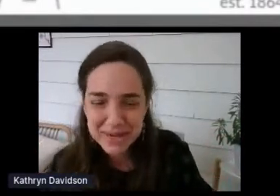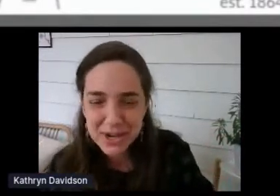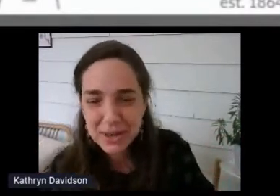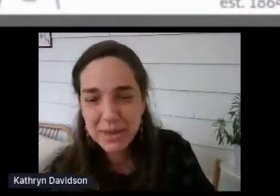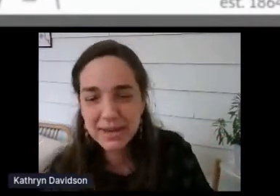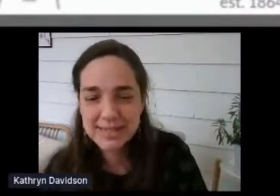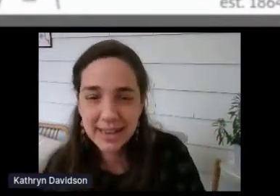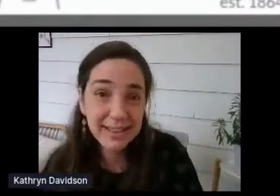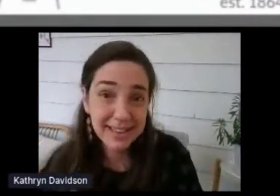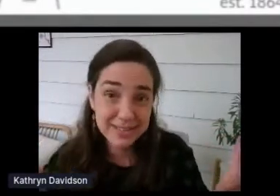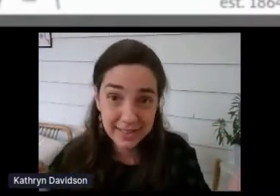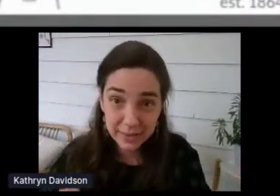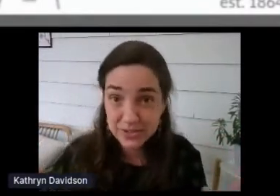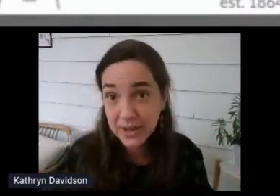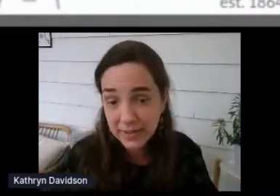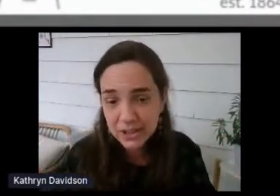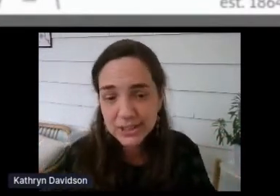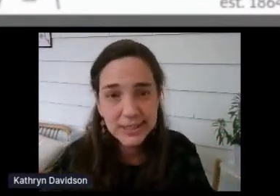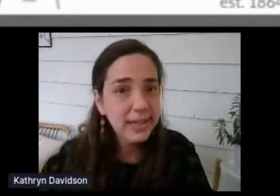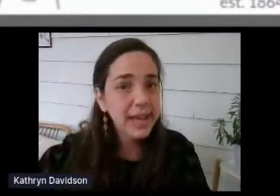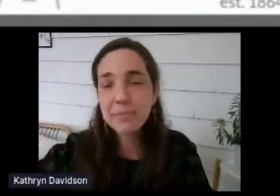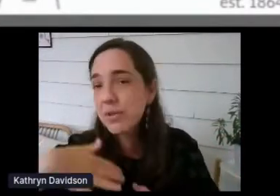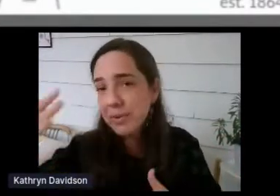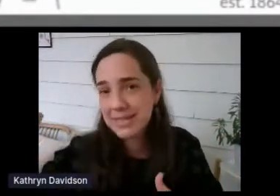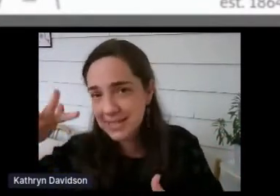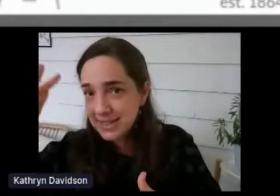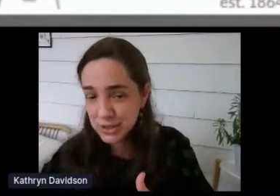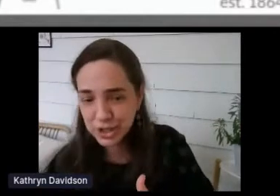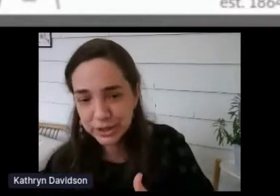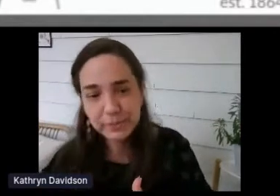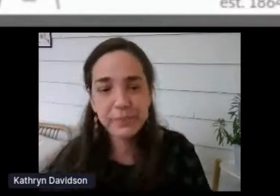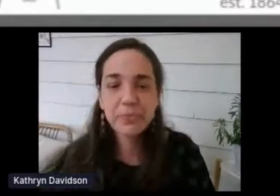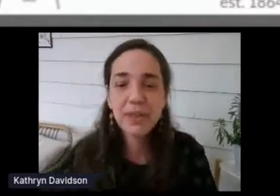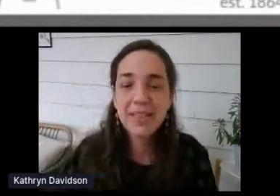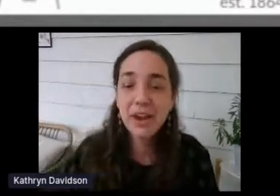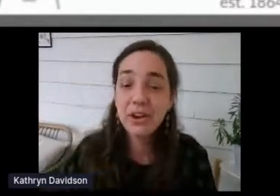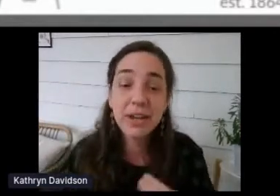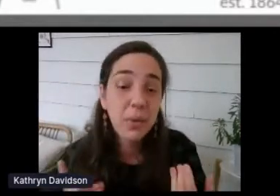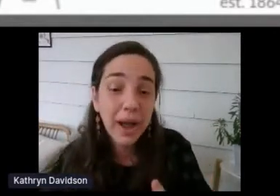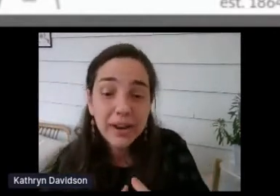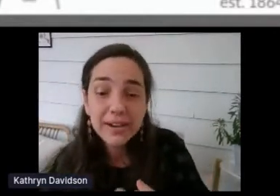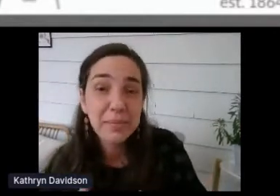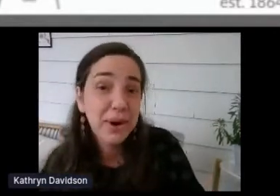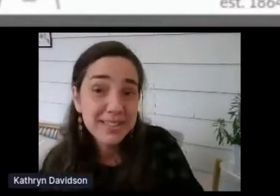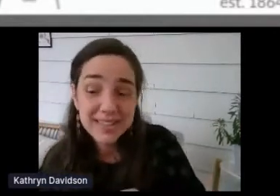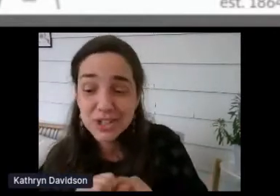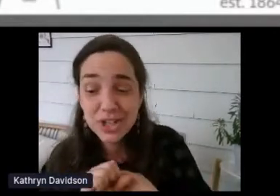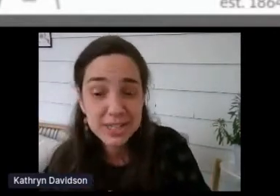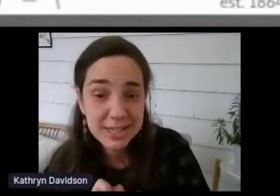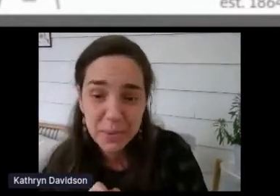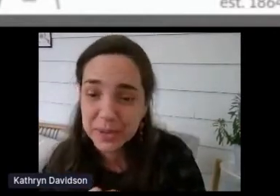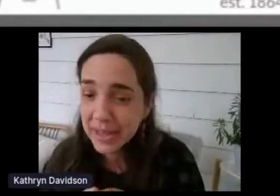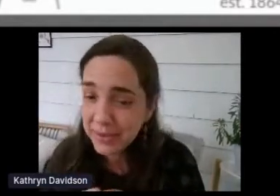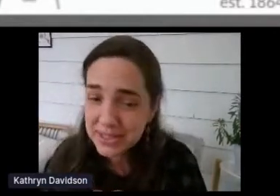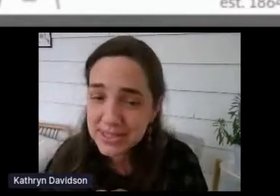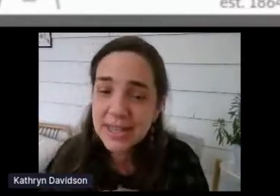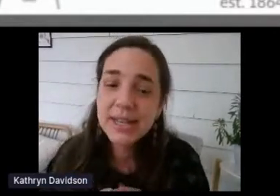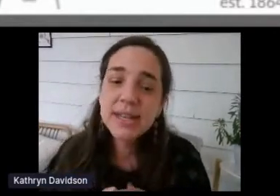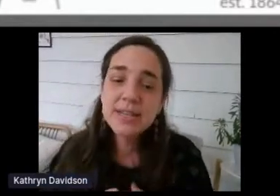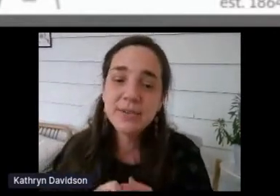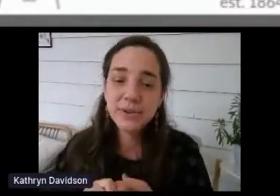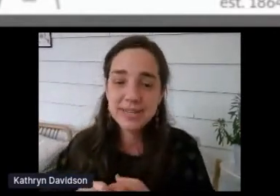which I'm going to talk about in a second, like sign language phonology, all the way to sentence structure. They are acquired and processed just like spoken